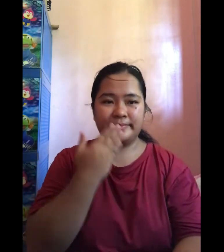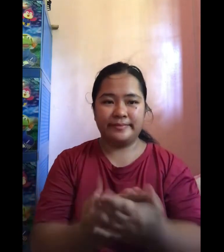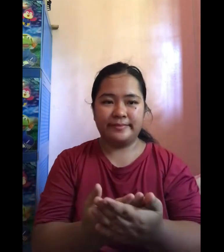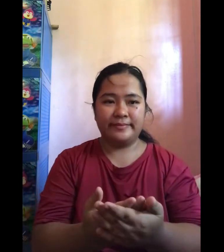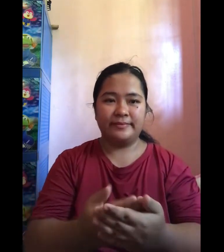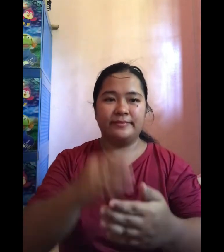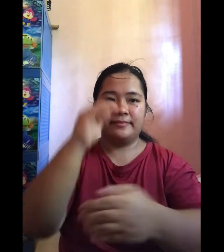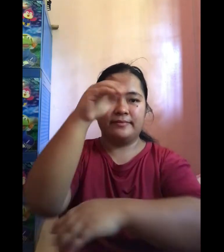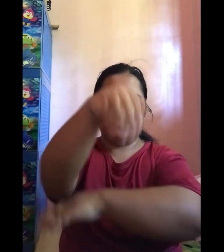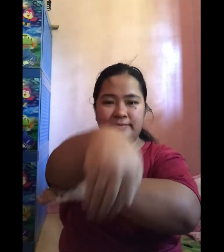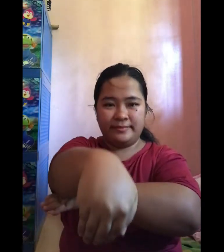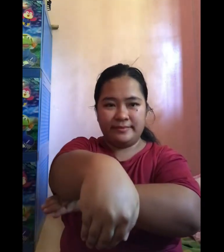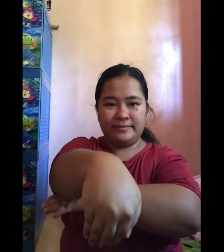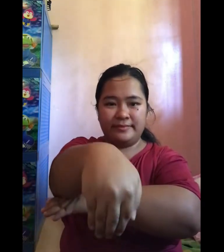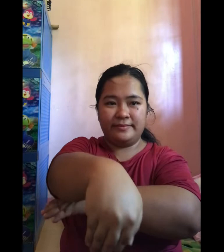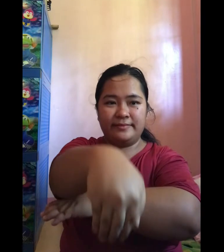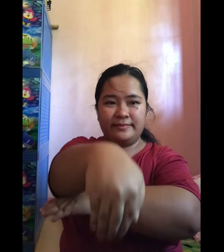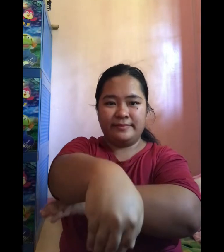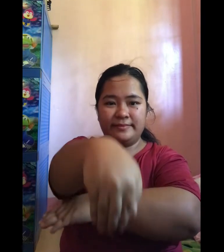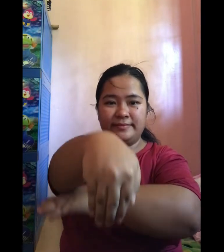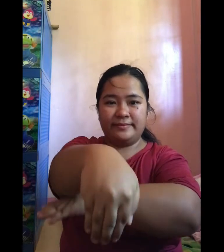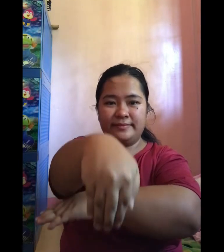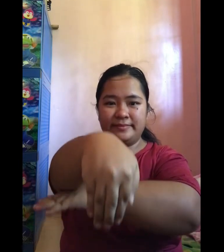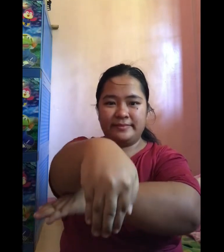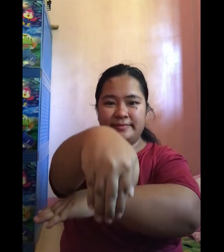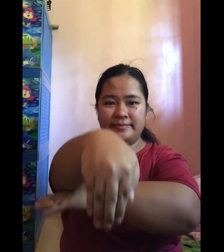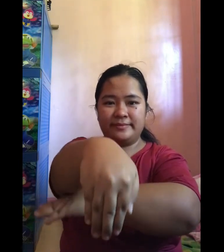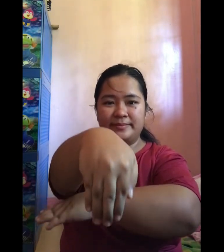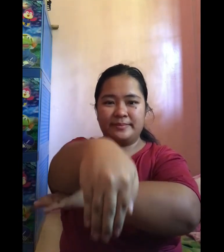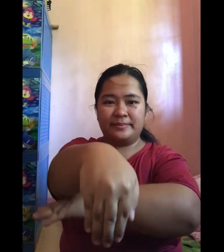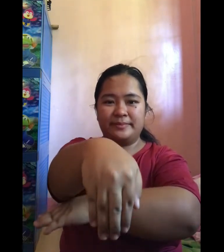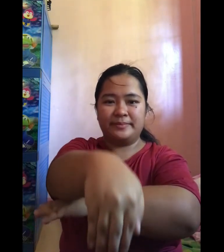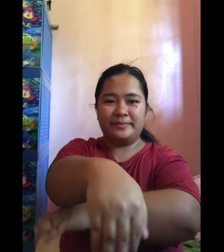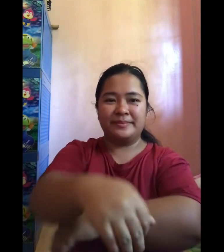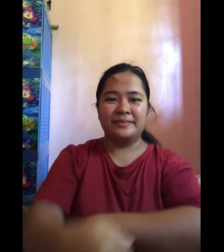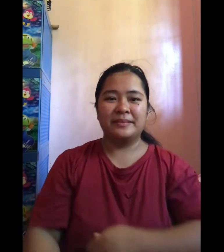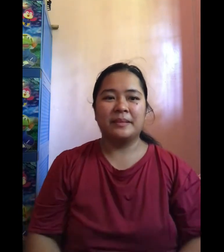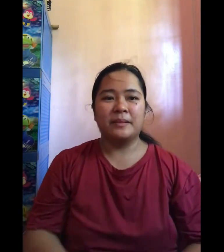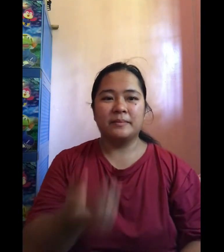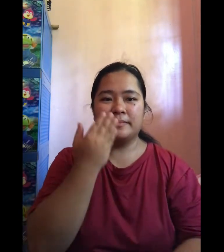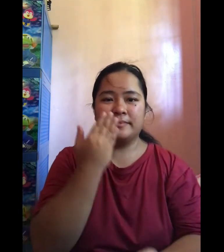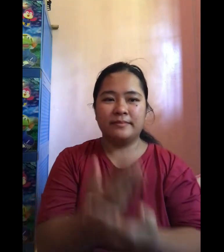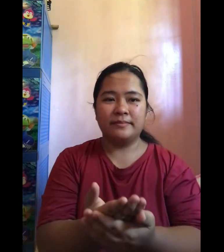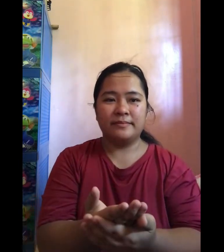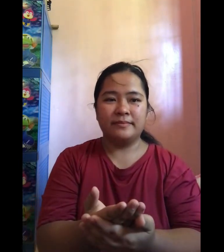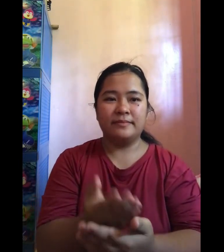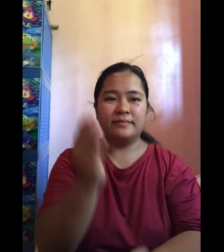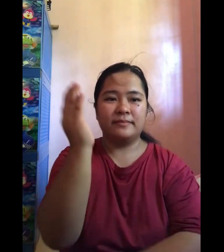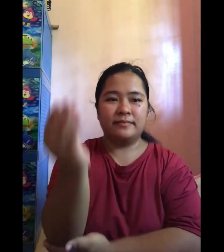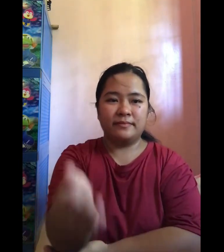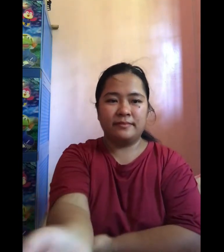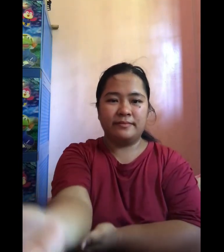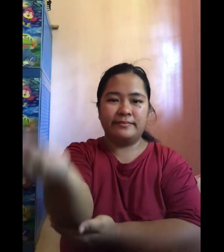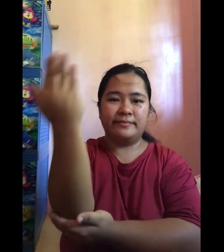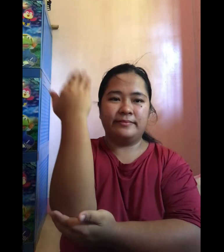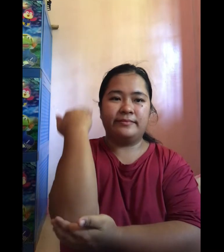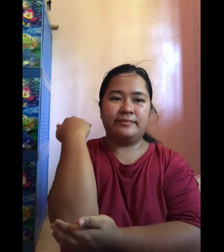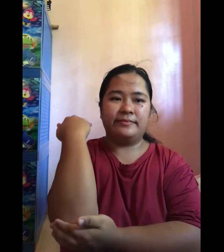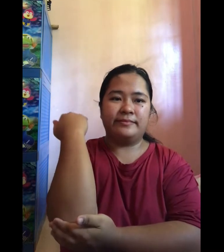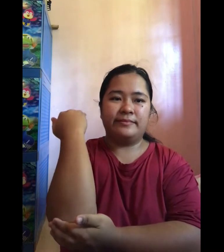good evening or night. The sun has disappeared. So let's do that again. So we have good morning.